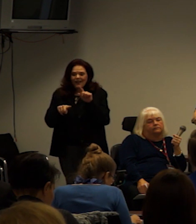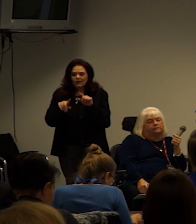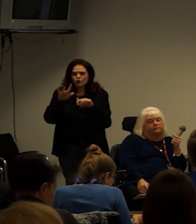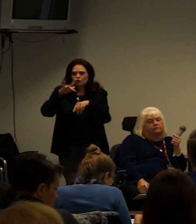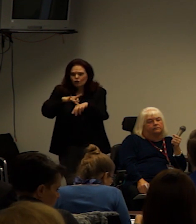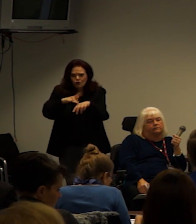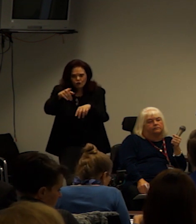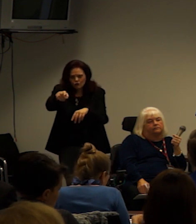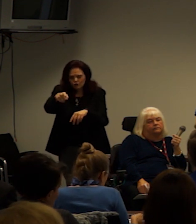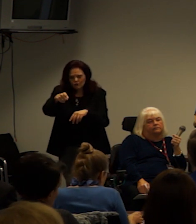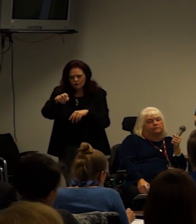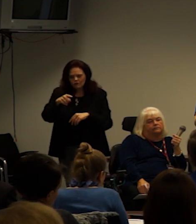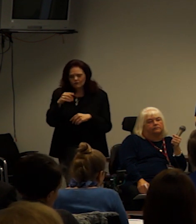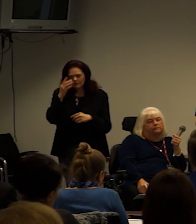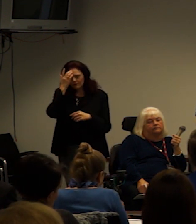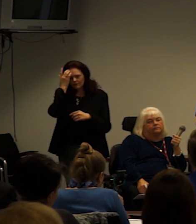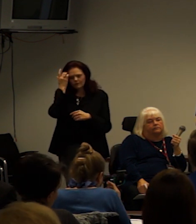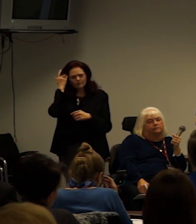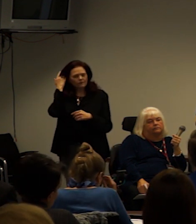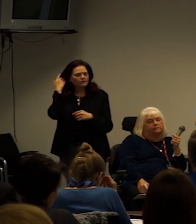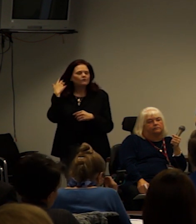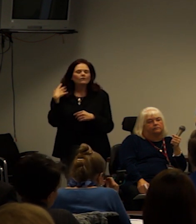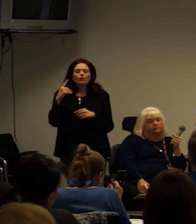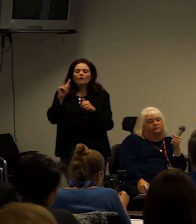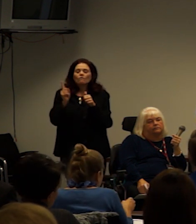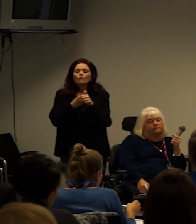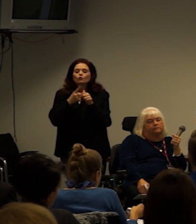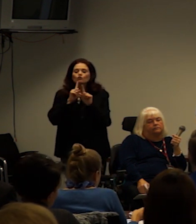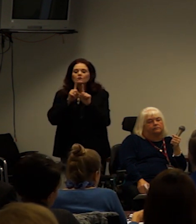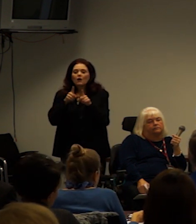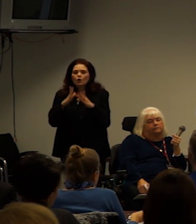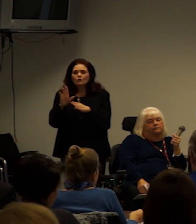And trust me, y'all, the first responders are busy